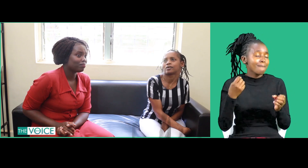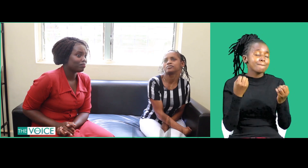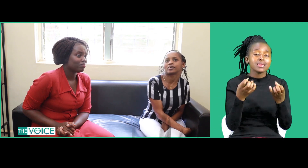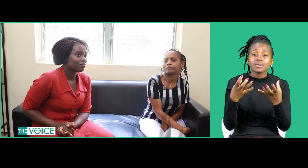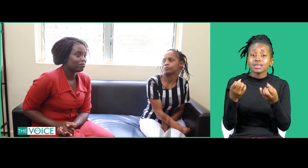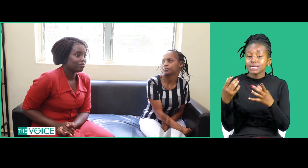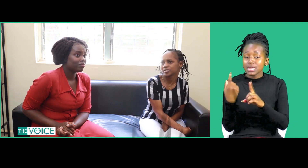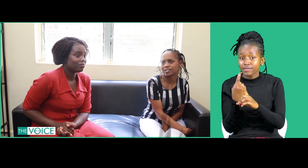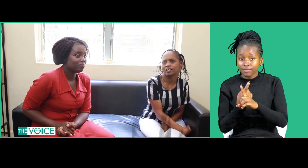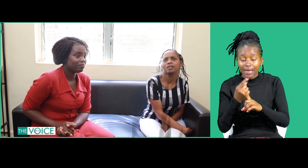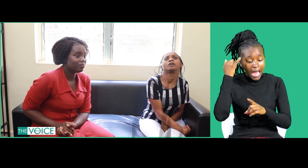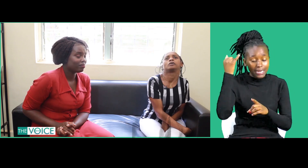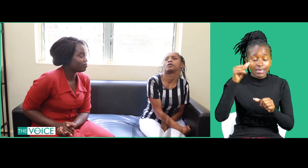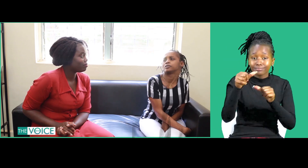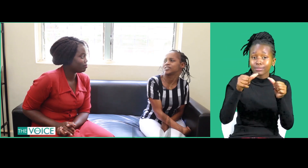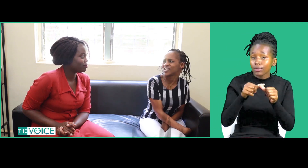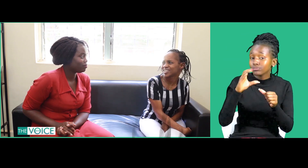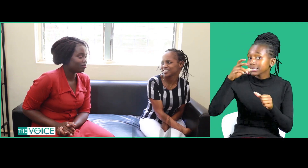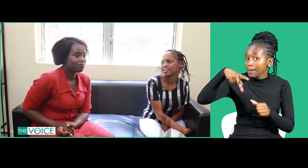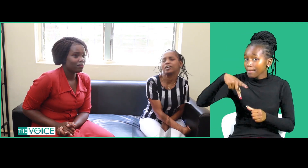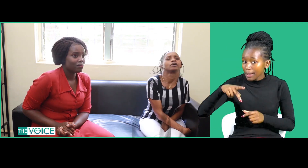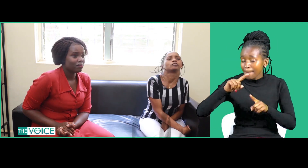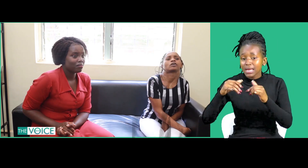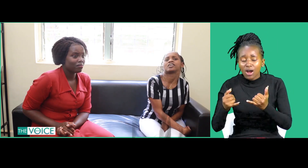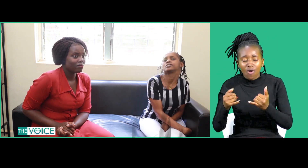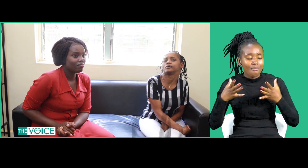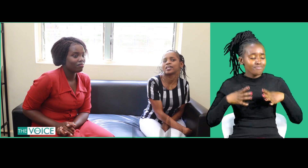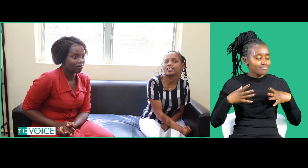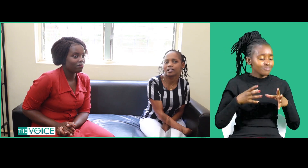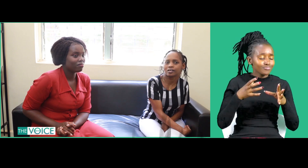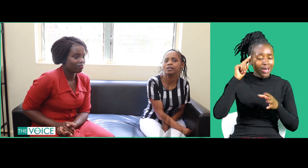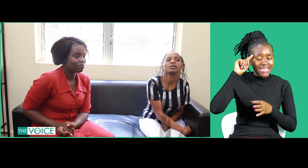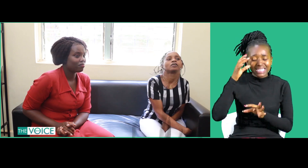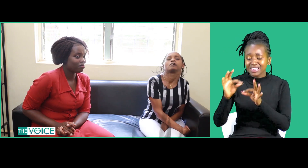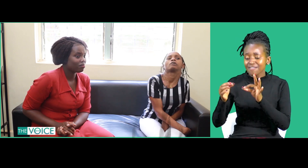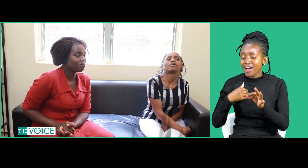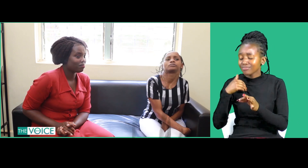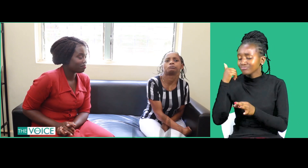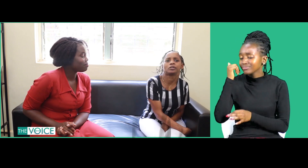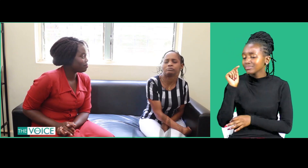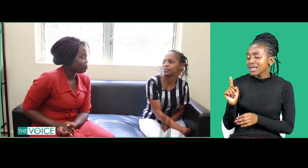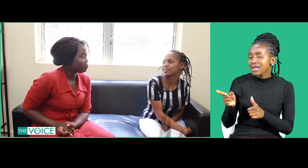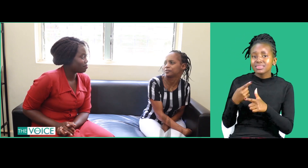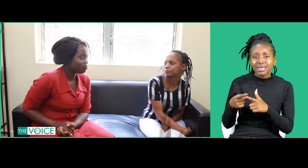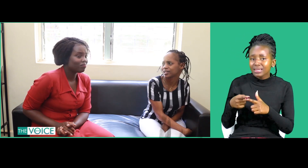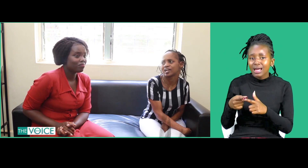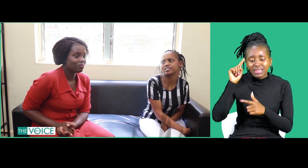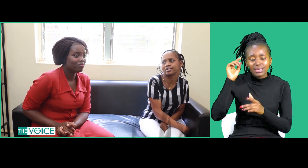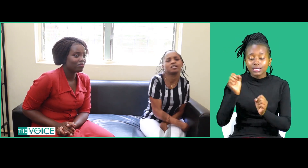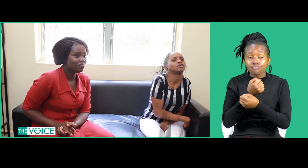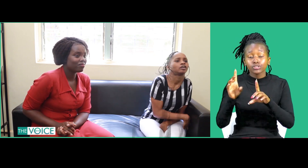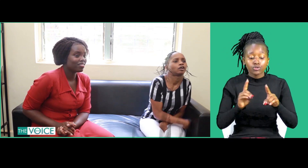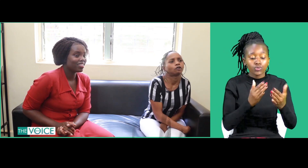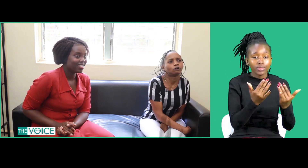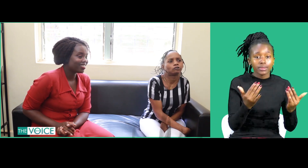that if you have cerebral palsy, you are useless, you can't do anything, you have to be fully